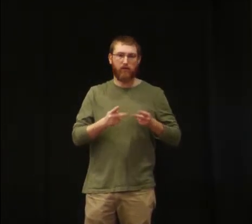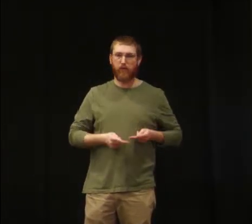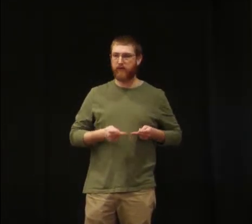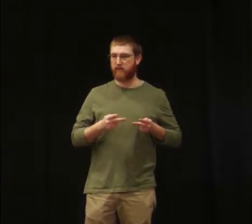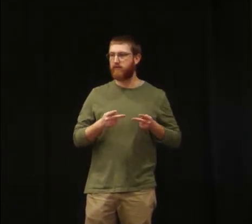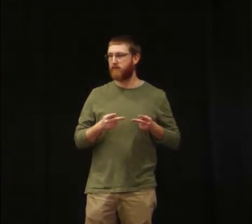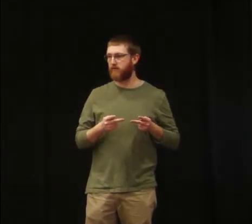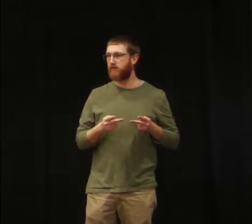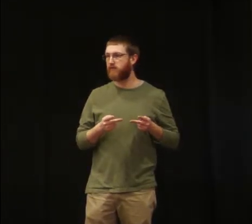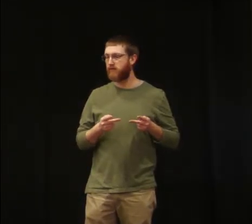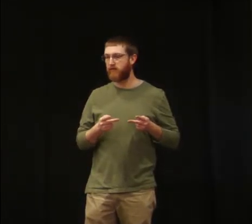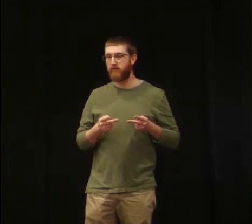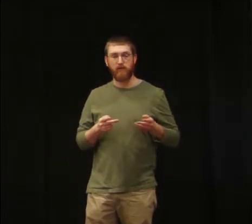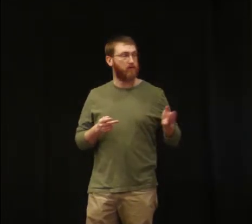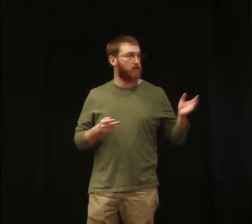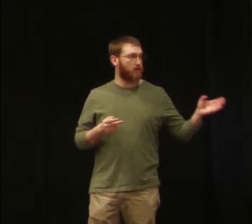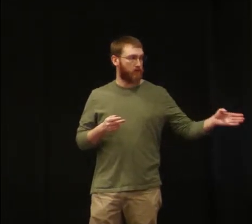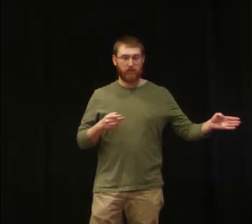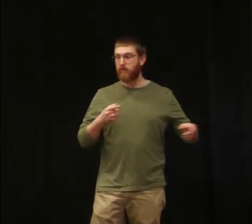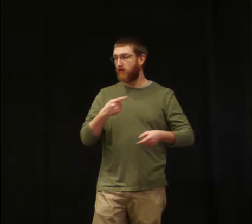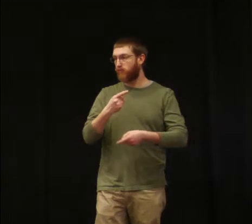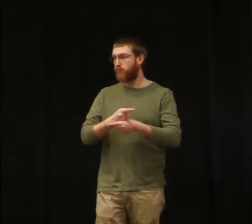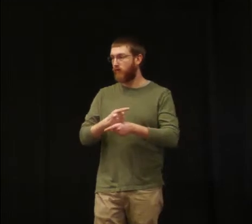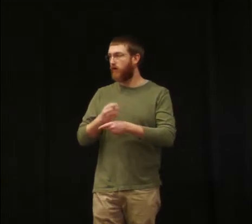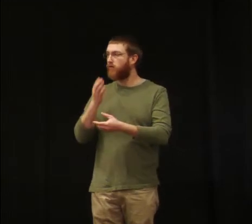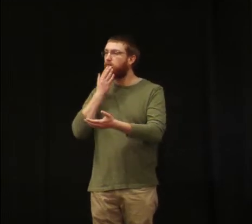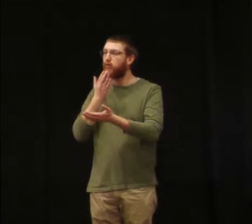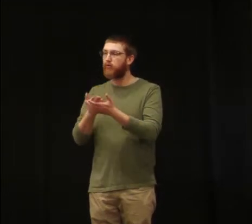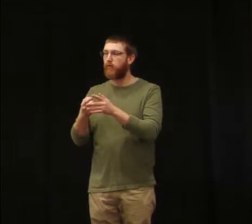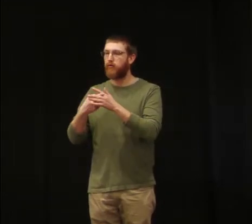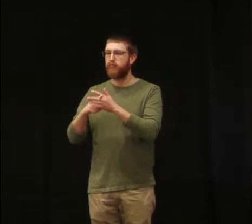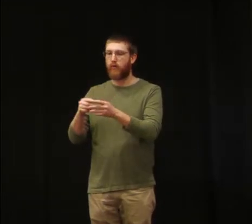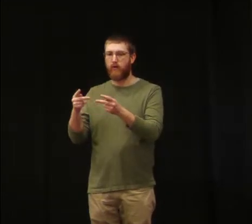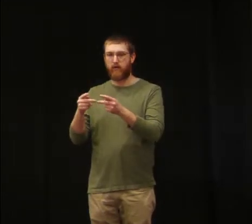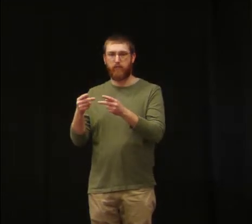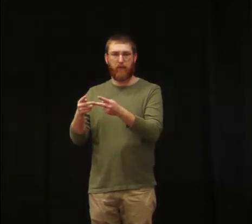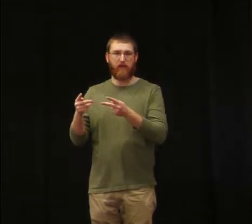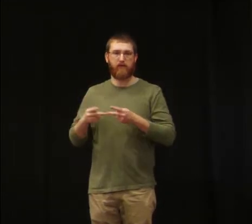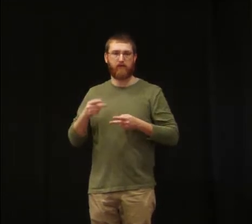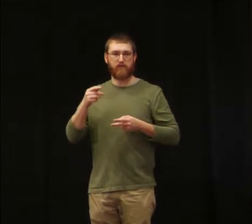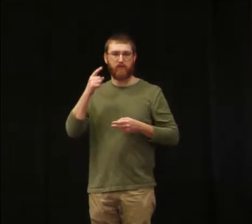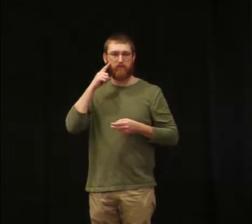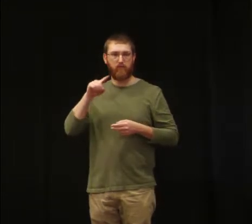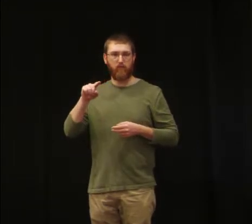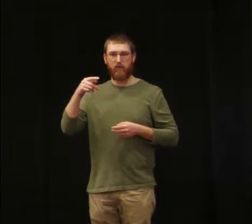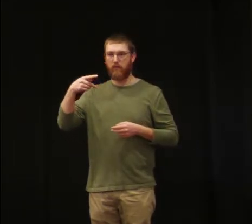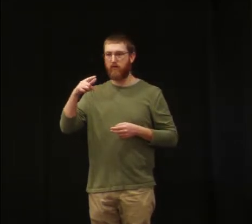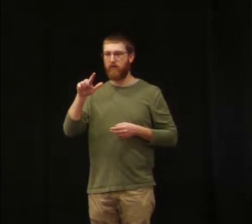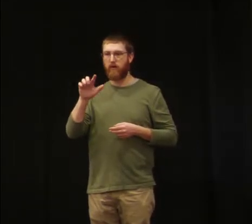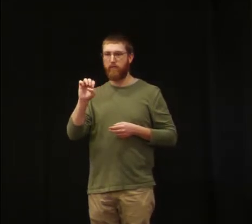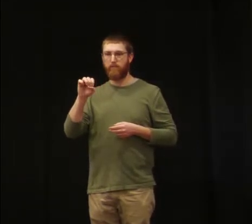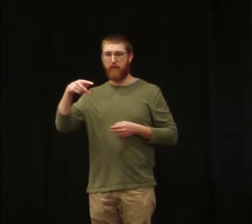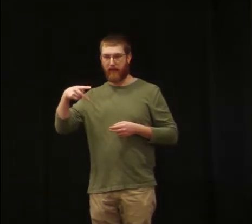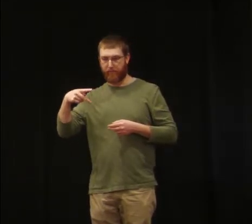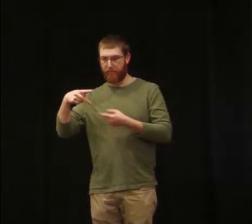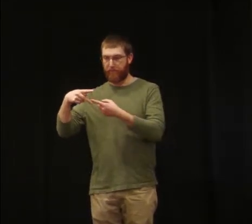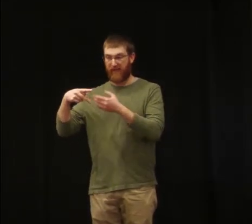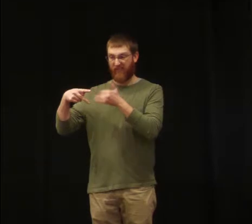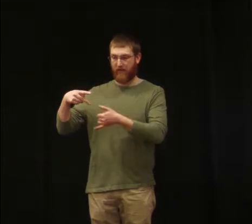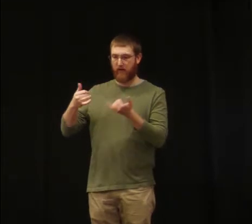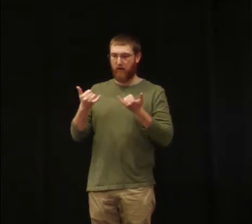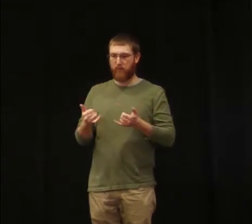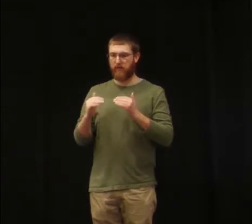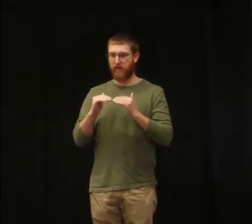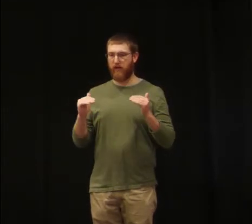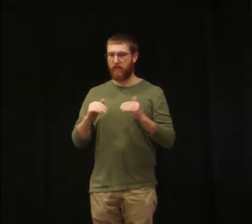starting point. It is a piece of information that we're going to use when we're considering the PLEP, but it is a present level, so depending on the